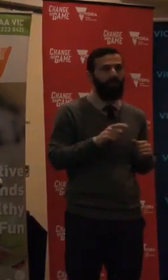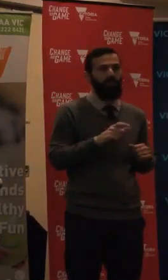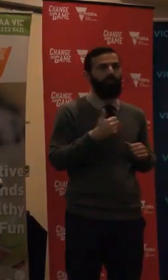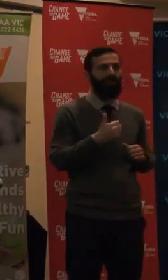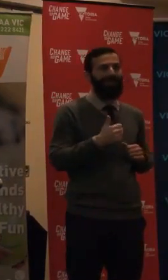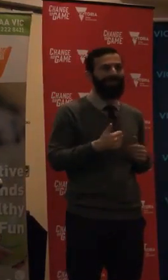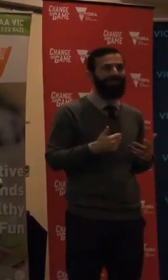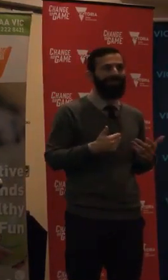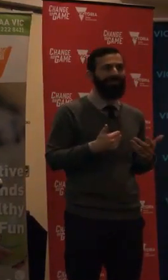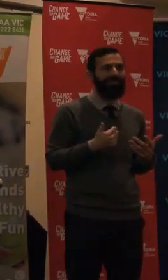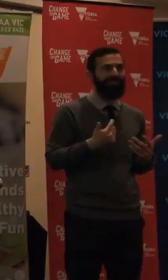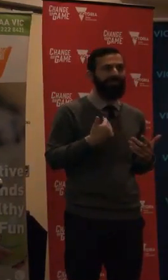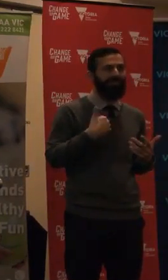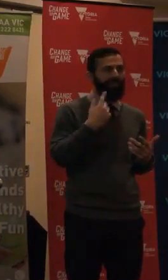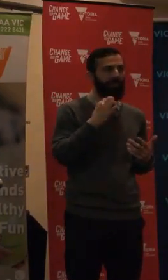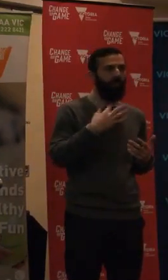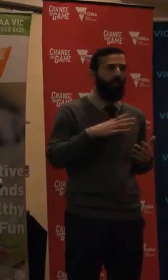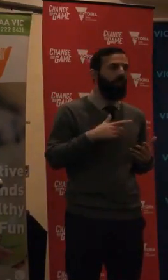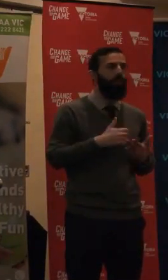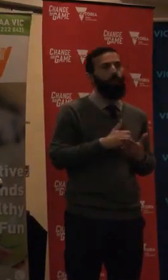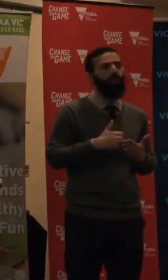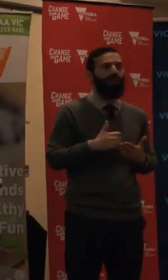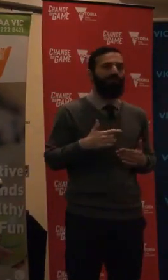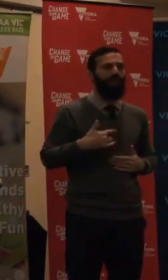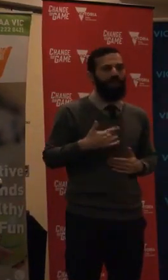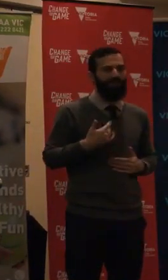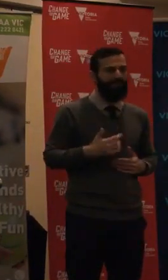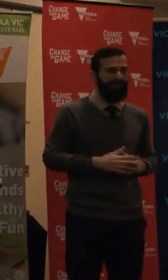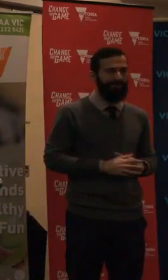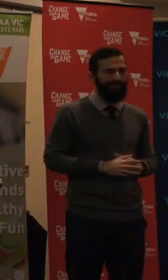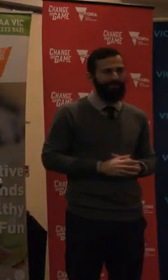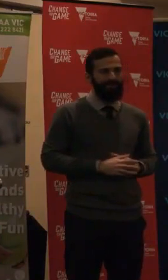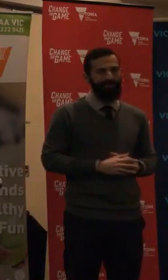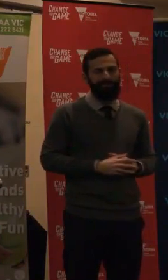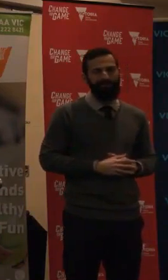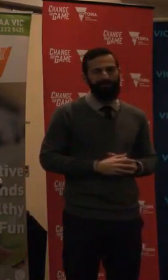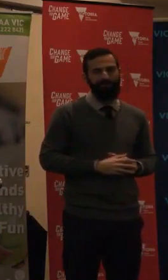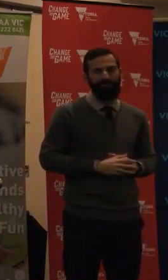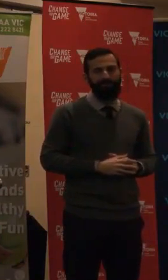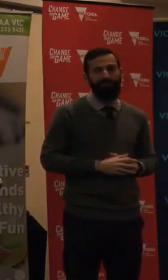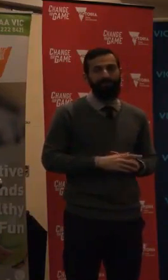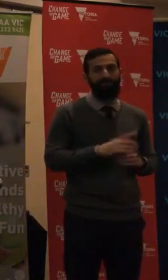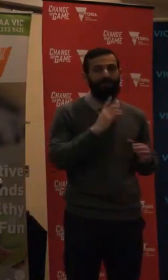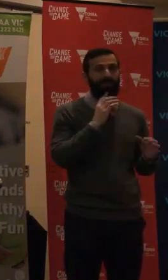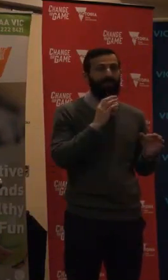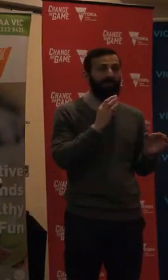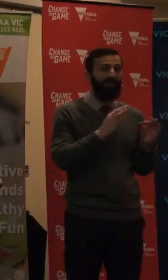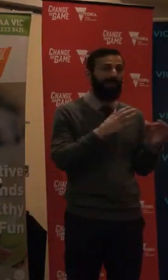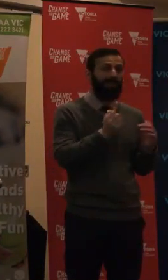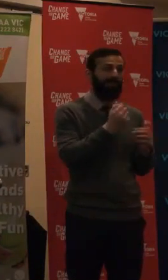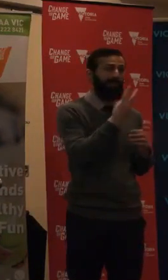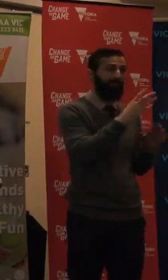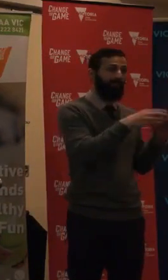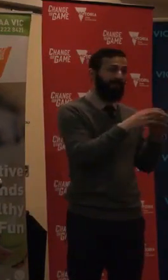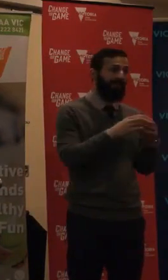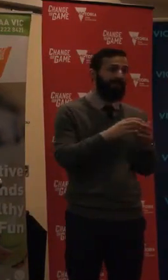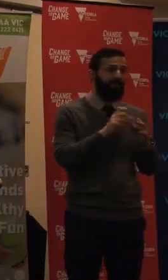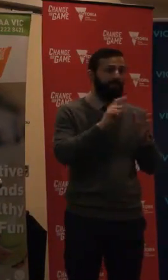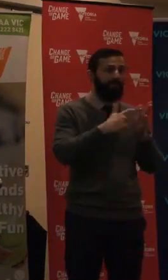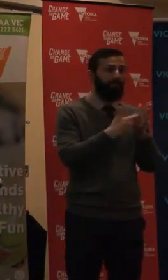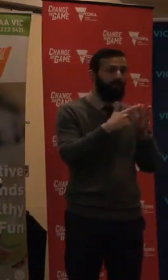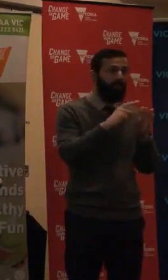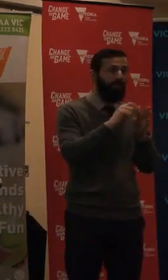we all aspire to something more than merely ordinary. I think we can all agree with that. The plan's allocated in 3 main categories, core, capital